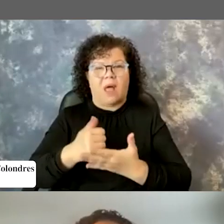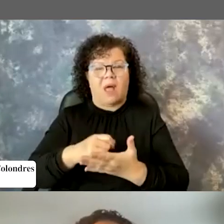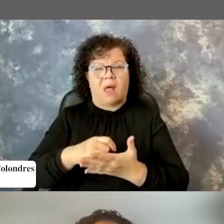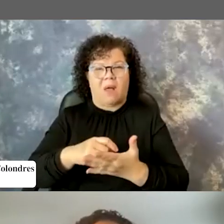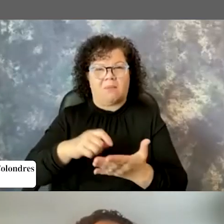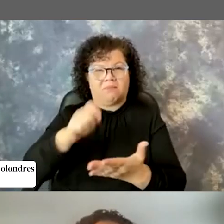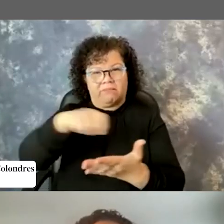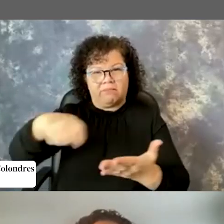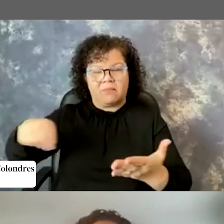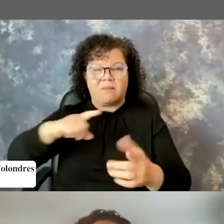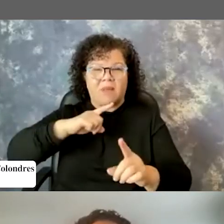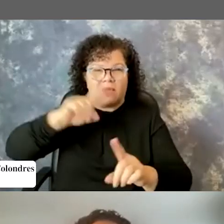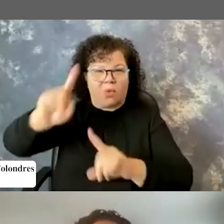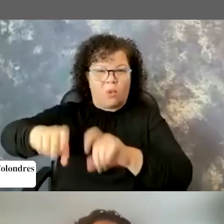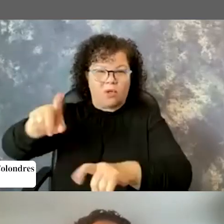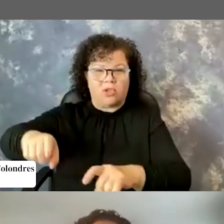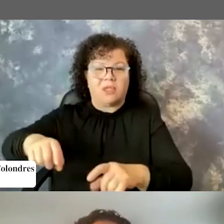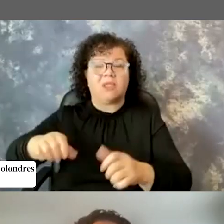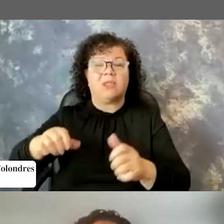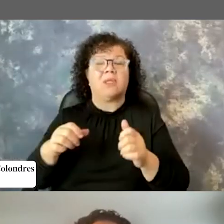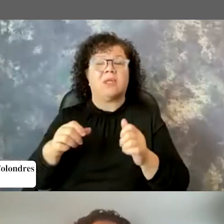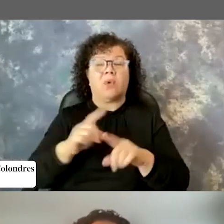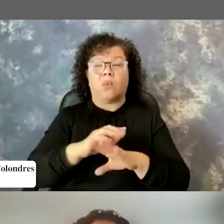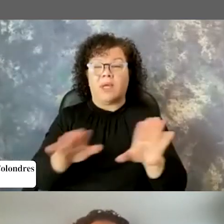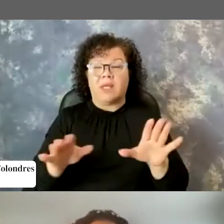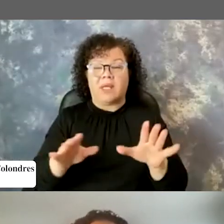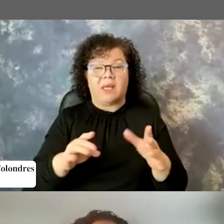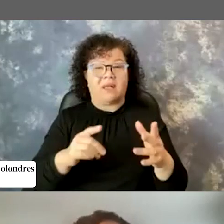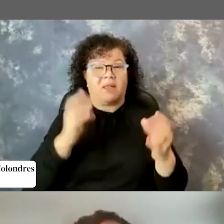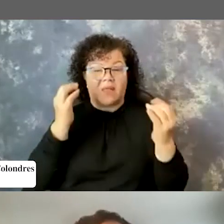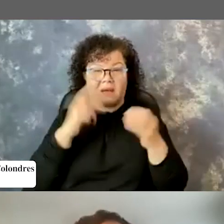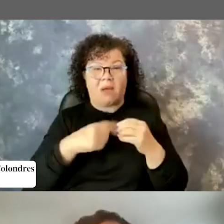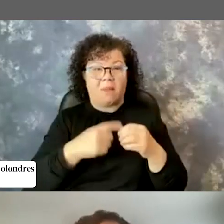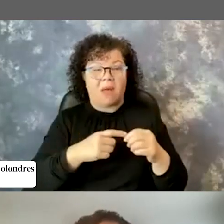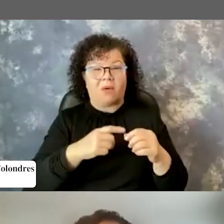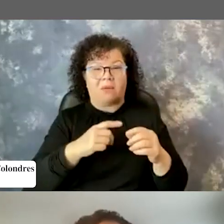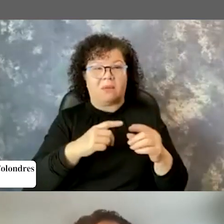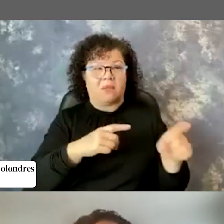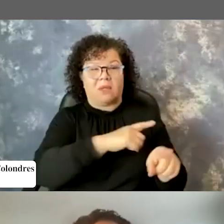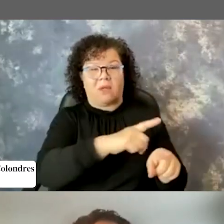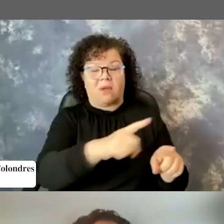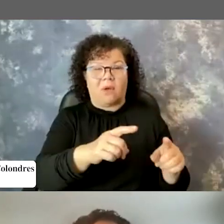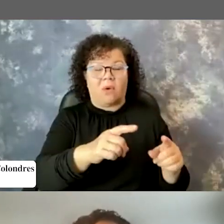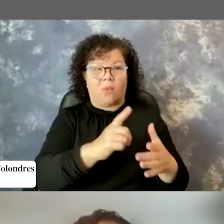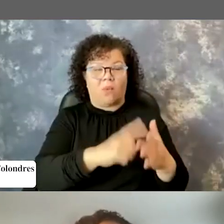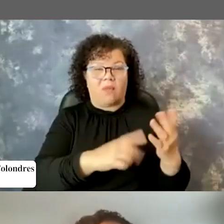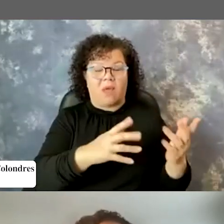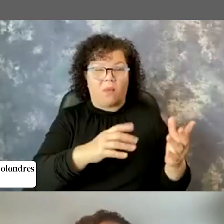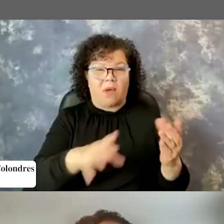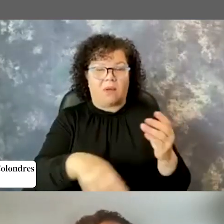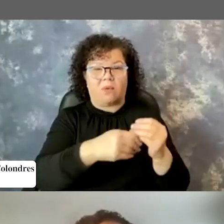we didn't co-design the questions with grantees, but absolutely plan to do so in the future